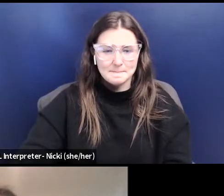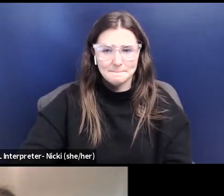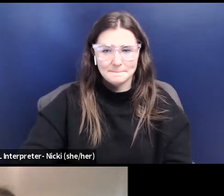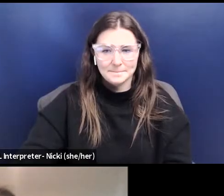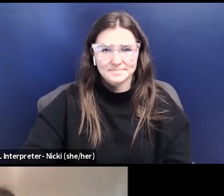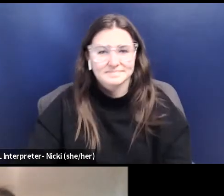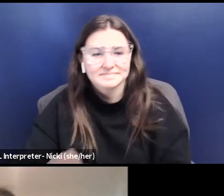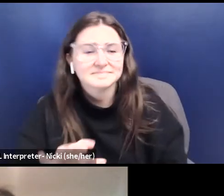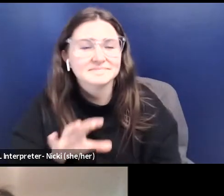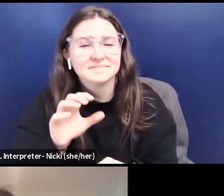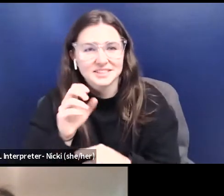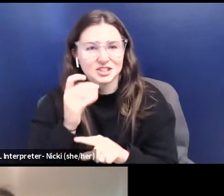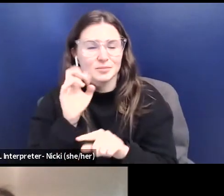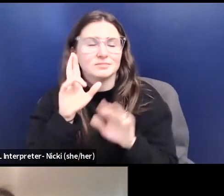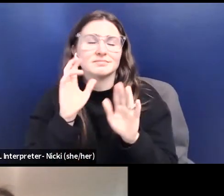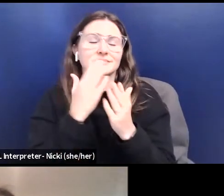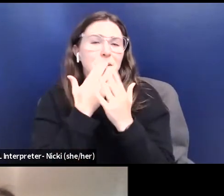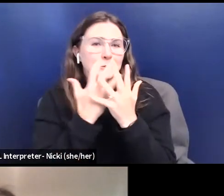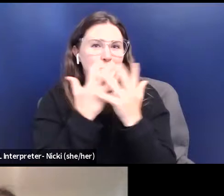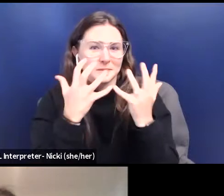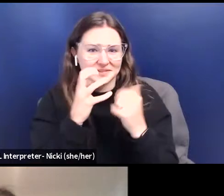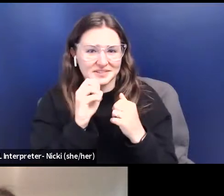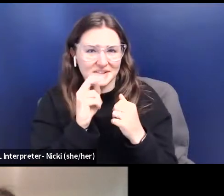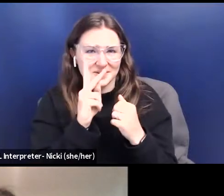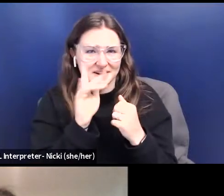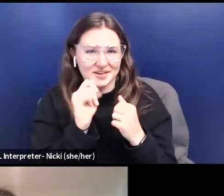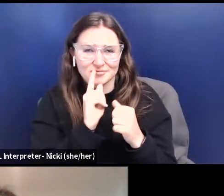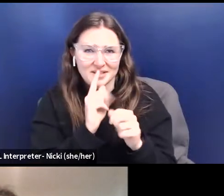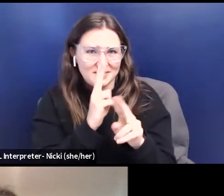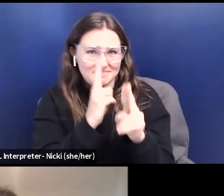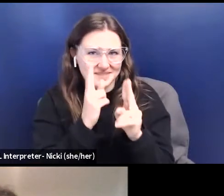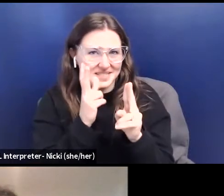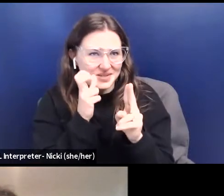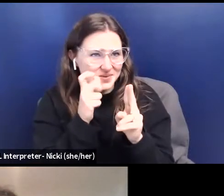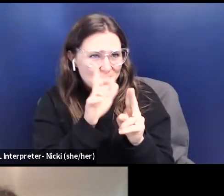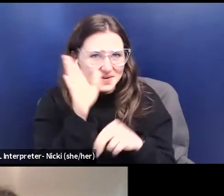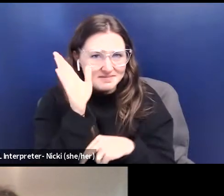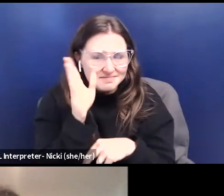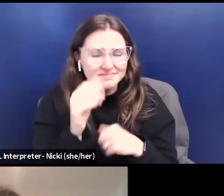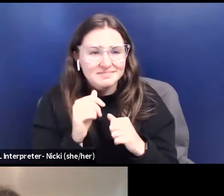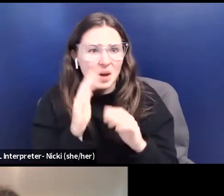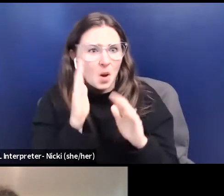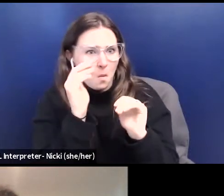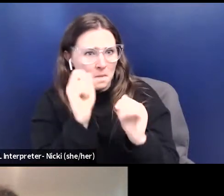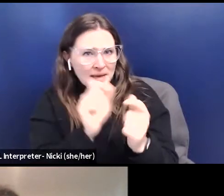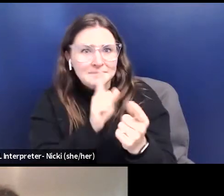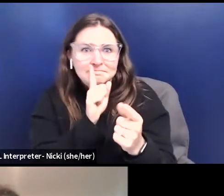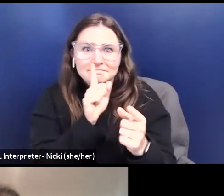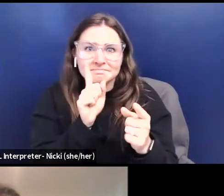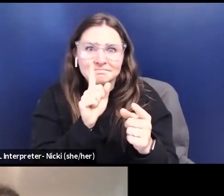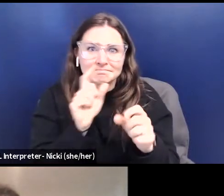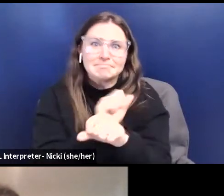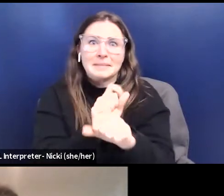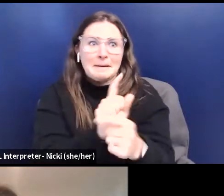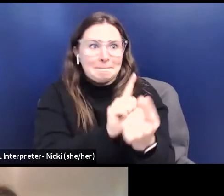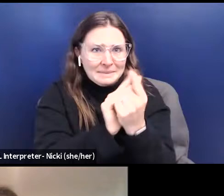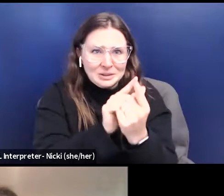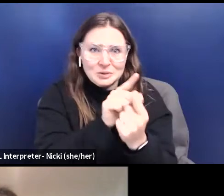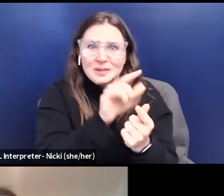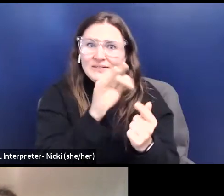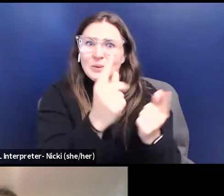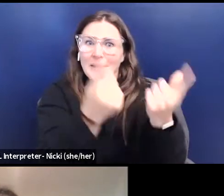Thank you so much, Erica. It was an honor to hear you. And I hope that I get to meet you one day if you ever come back to Minneapolis,